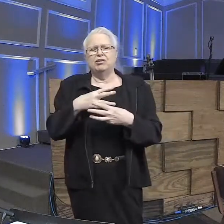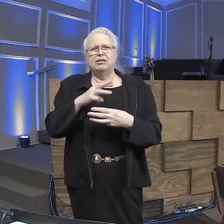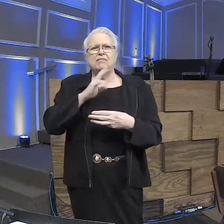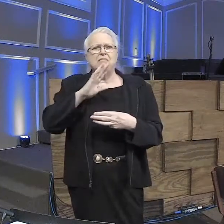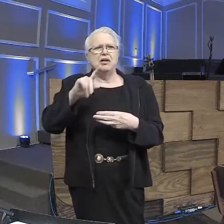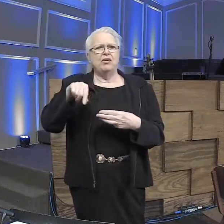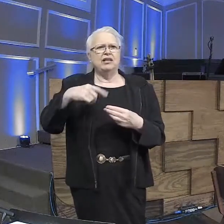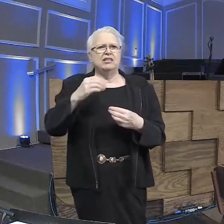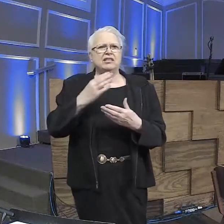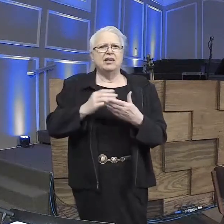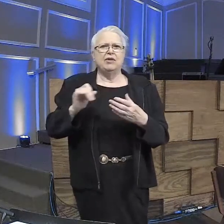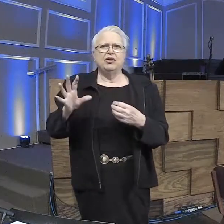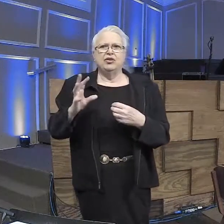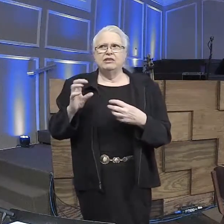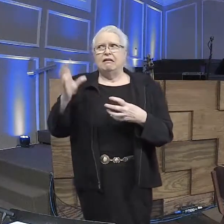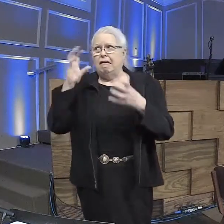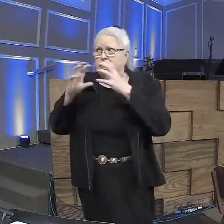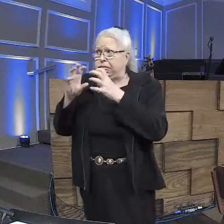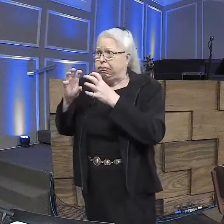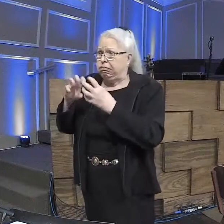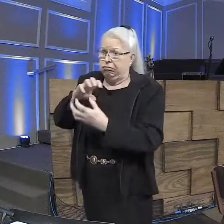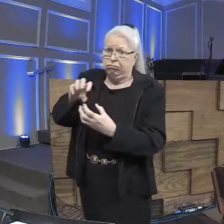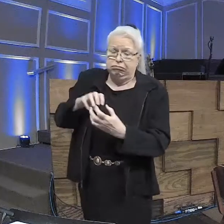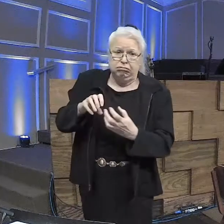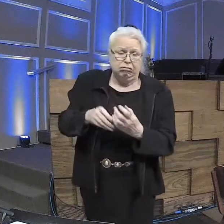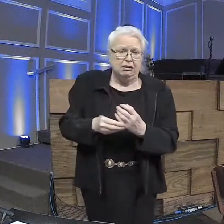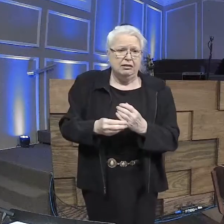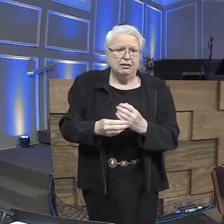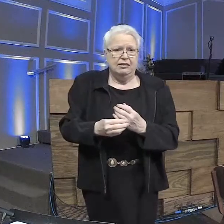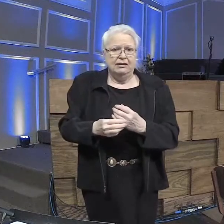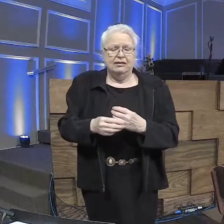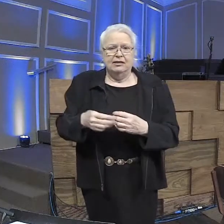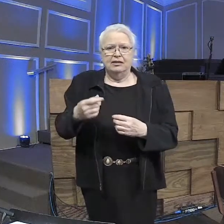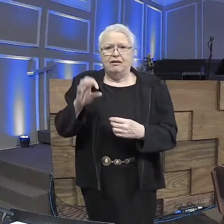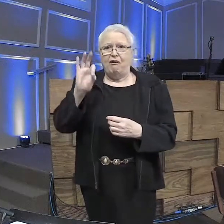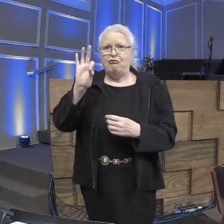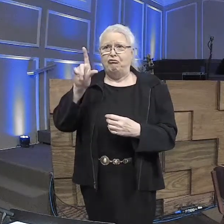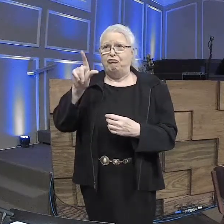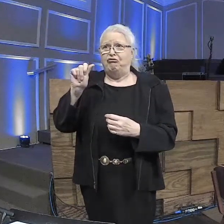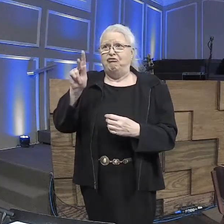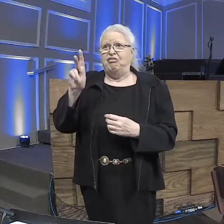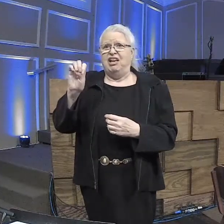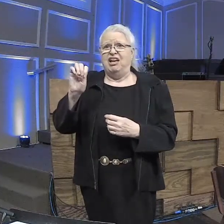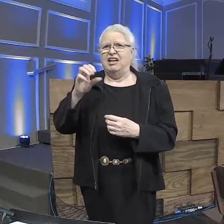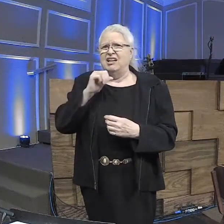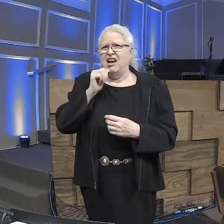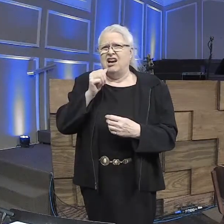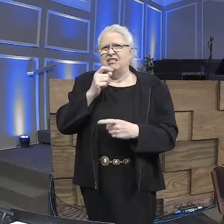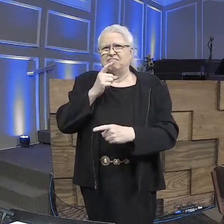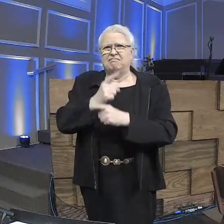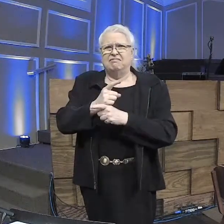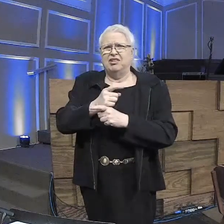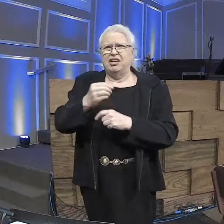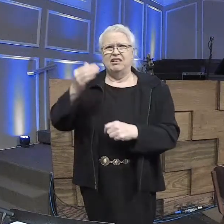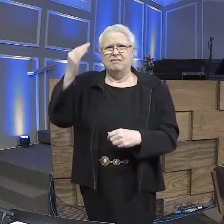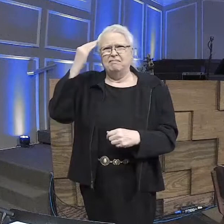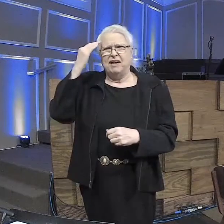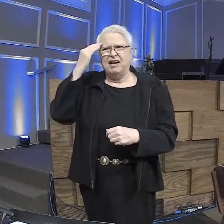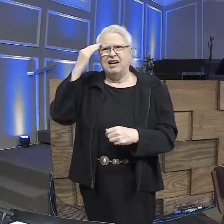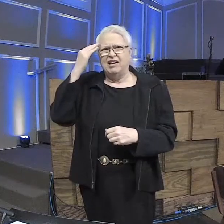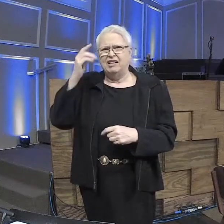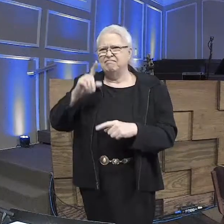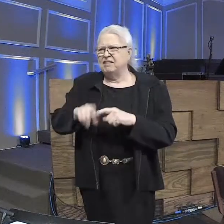unstable? Someone who's a flake? Someone who is not sound of mind? Someone who cannot